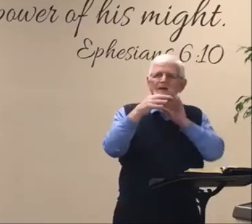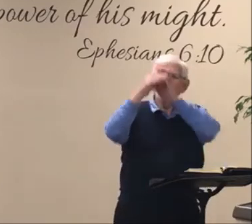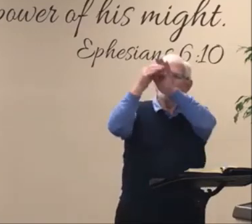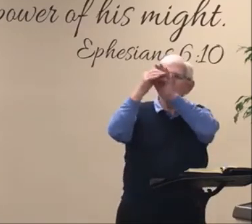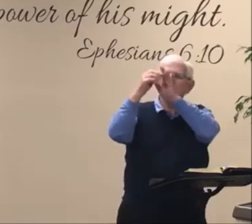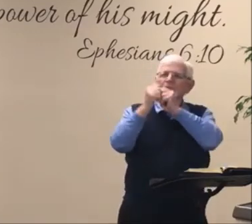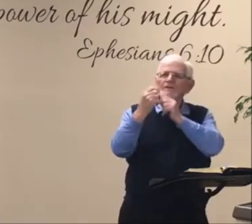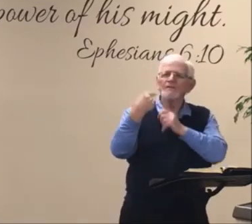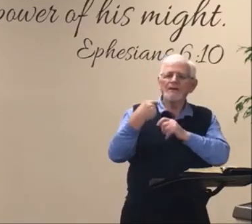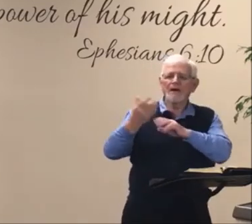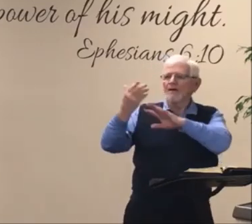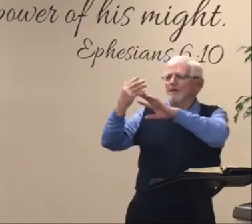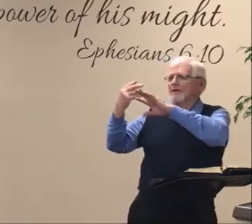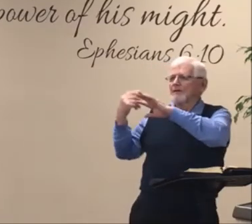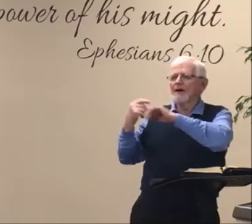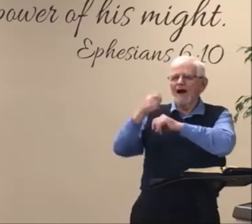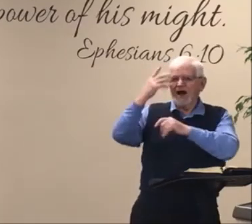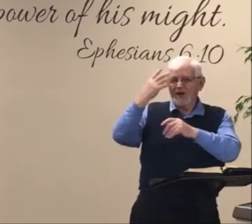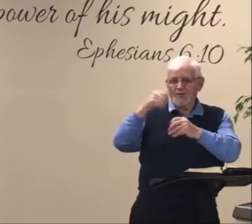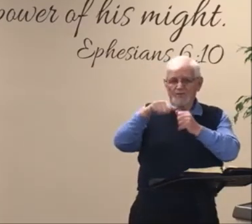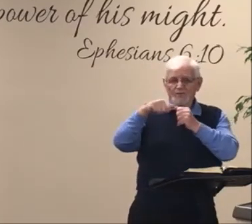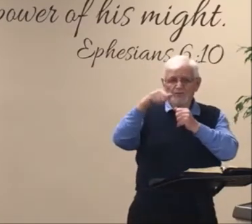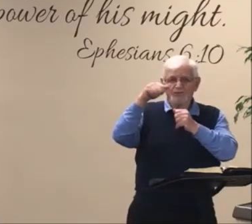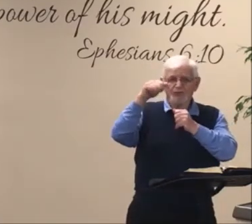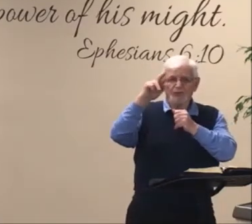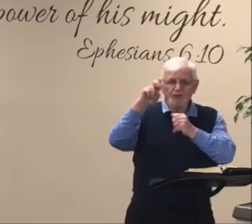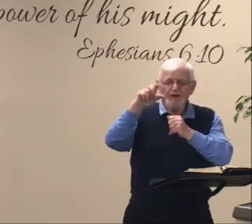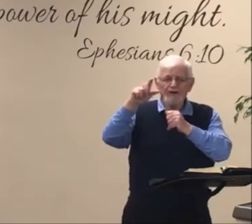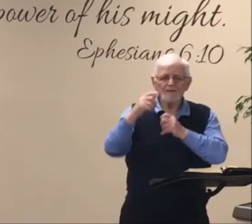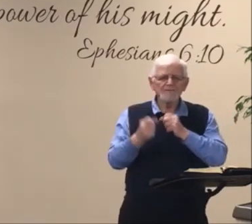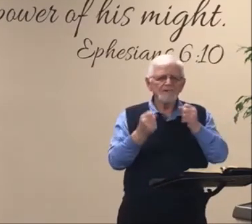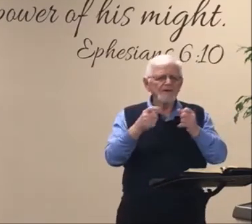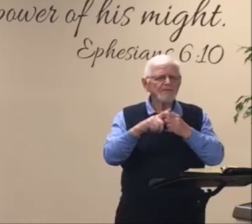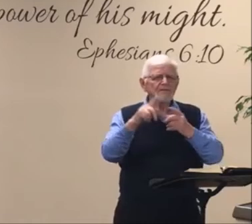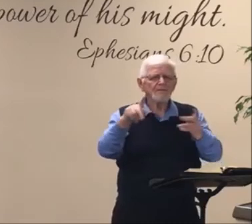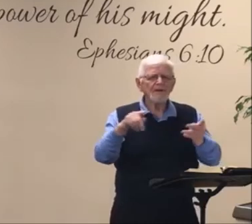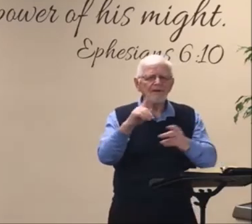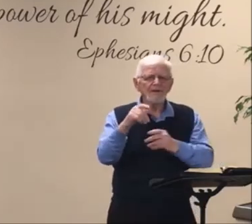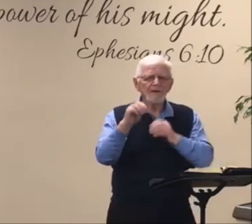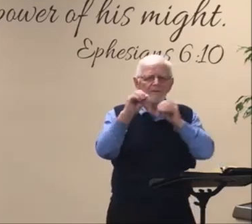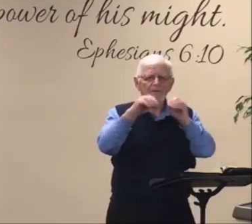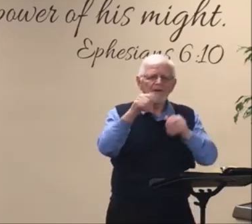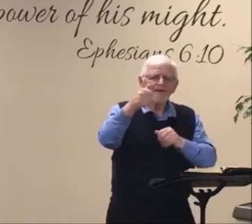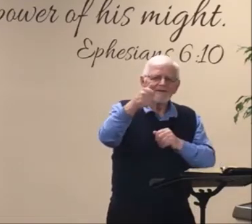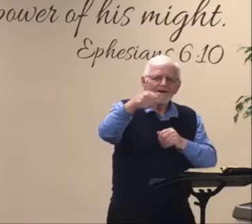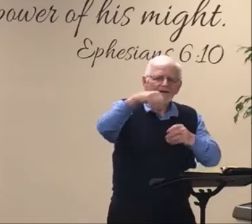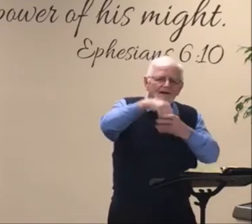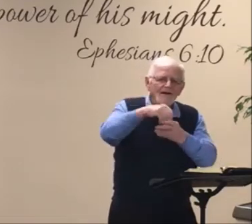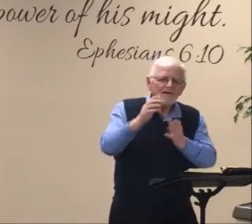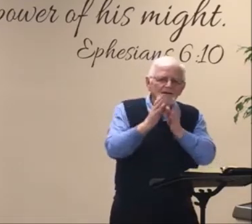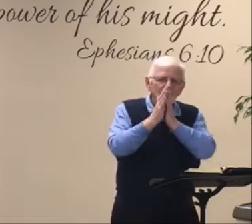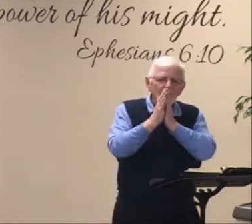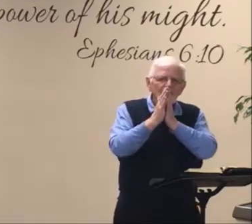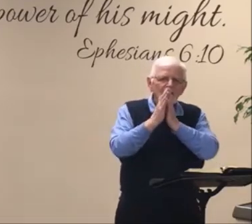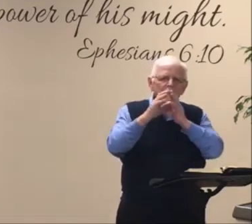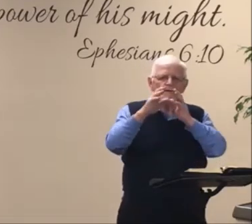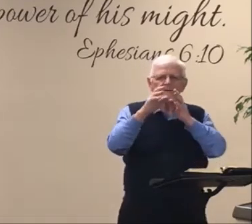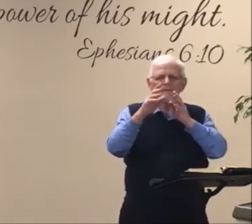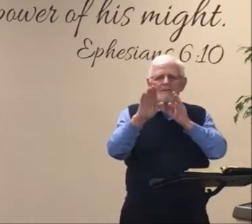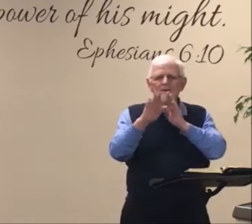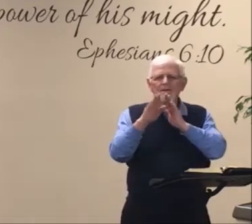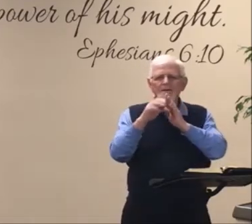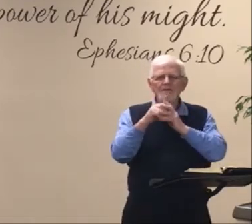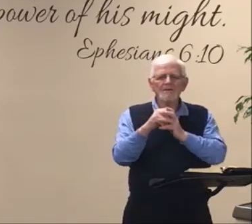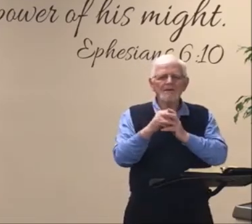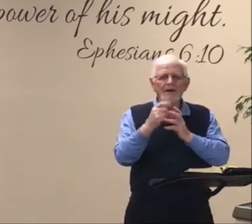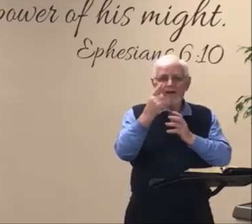know you were speaking to me. I know you were real. I don't know if you have to drive to a place or if you just have to put yourself in your prayer closet again and say, this is the